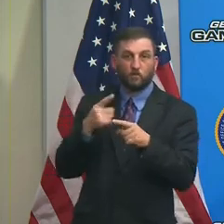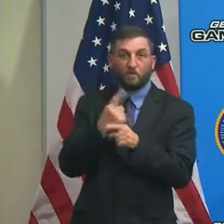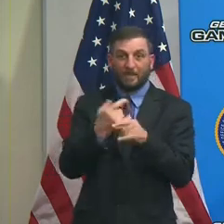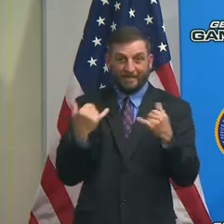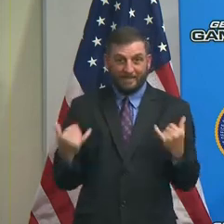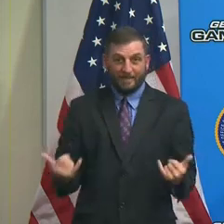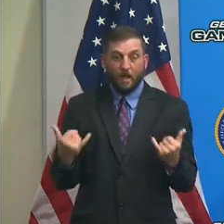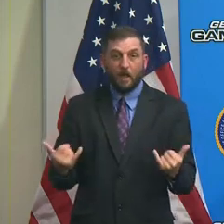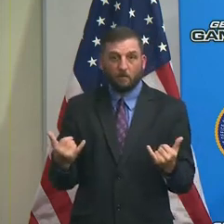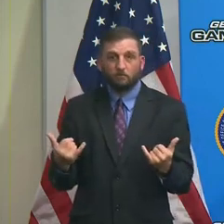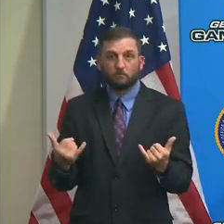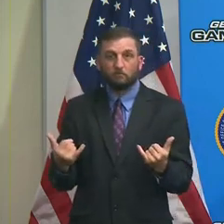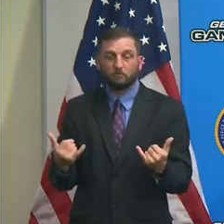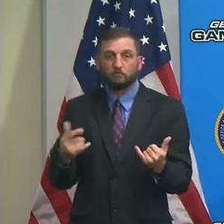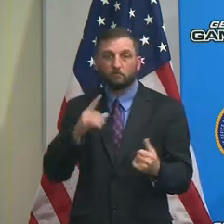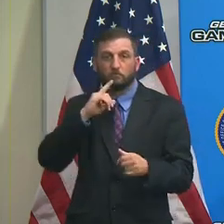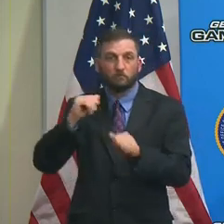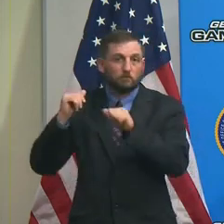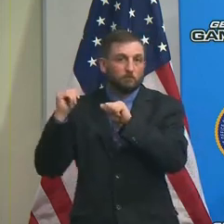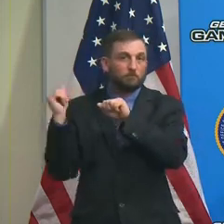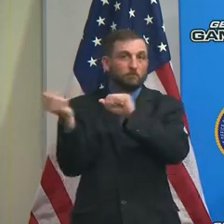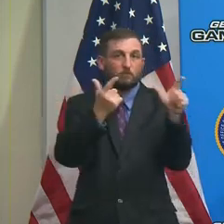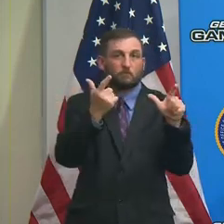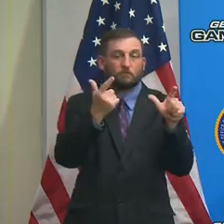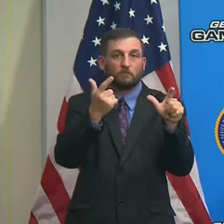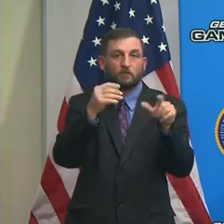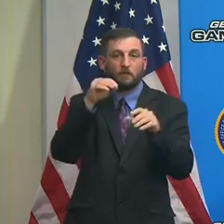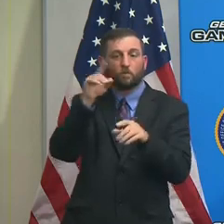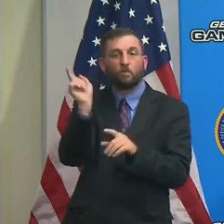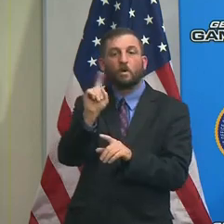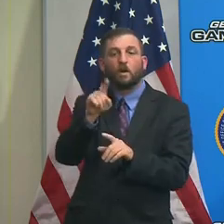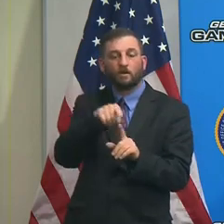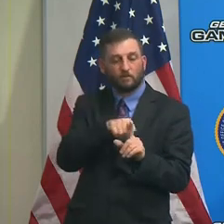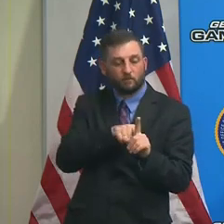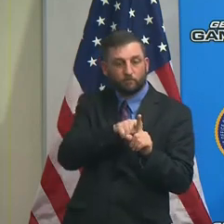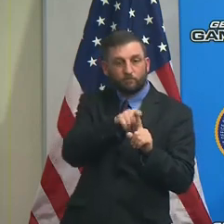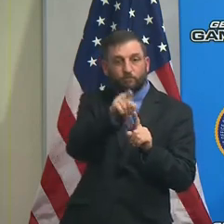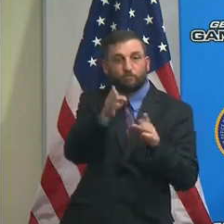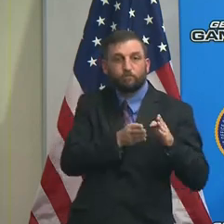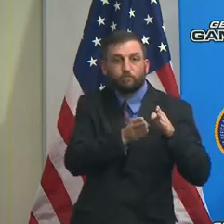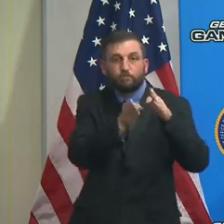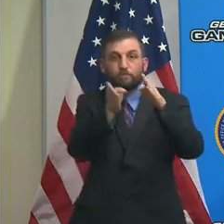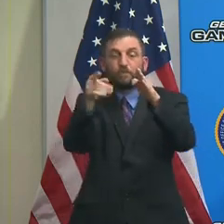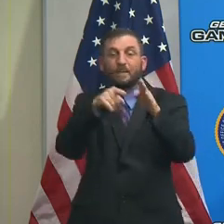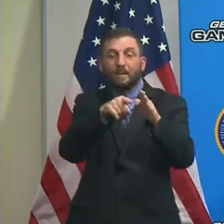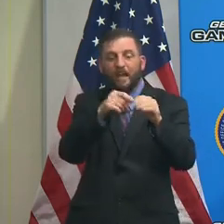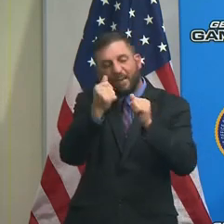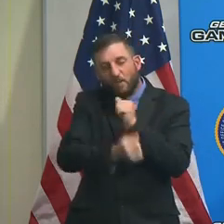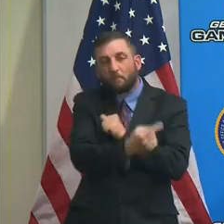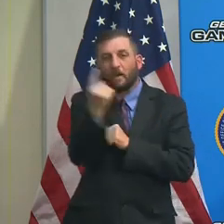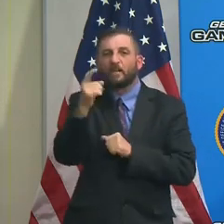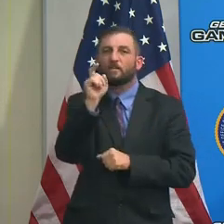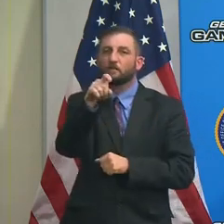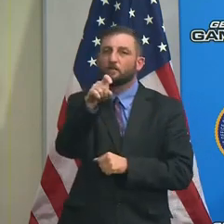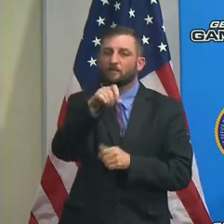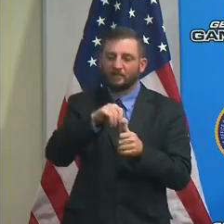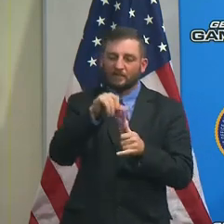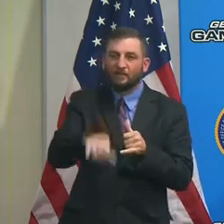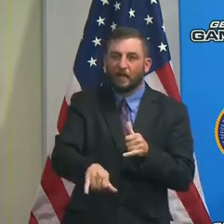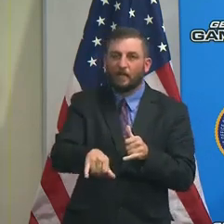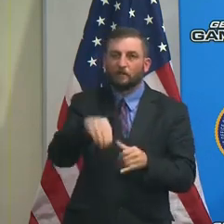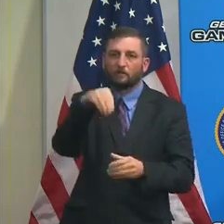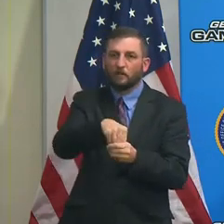time, everyone in the storm's path really needs to be focused on sheltering in place.